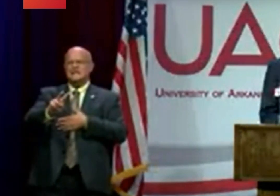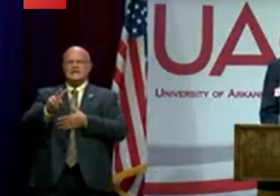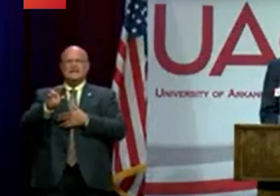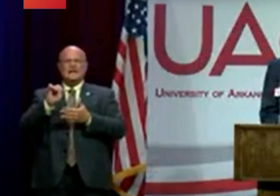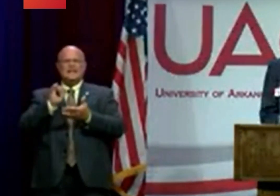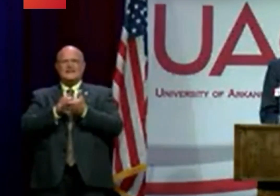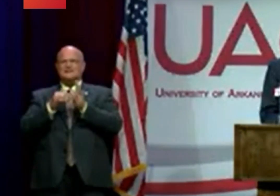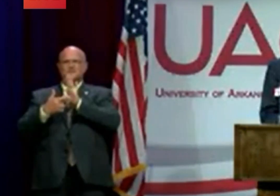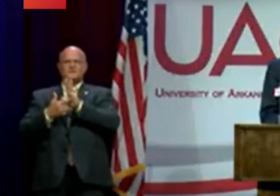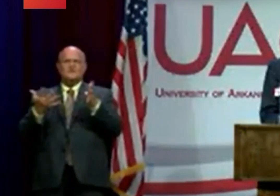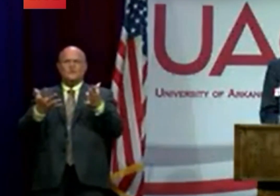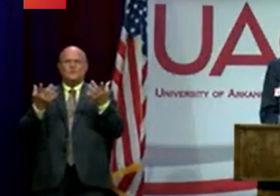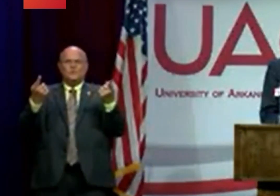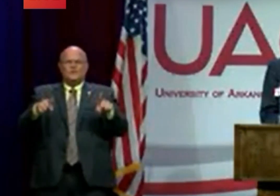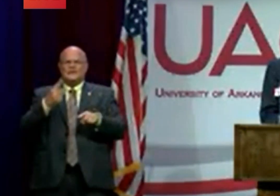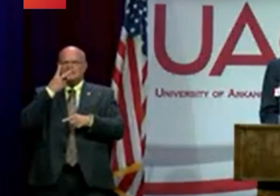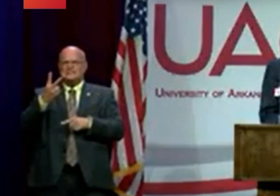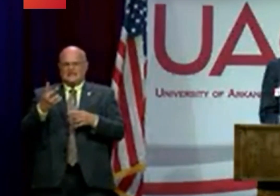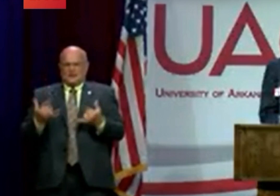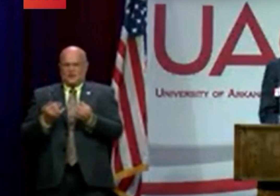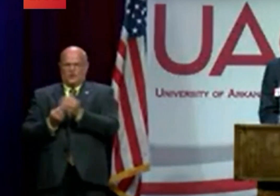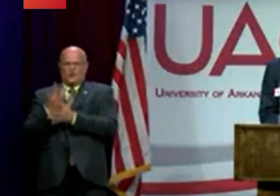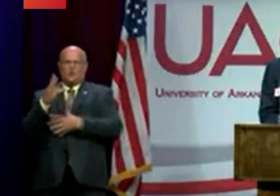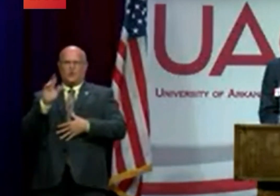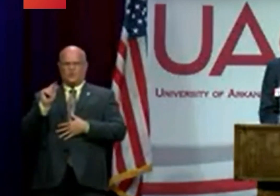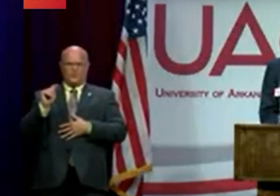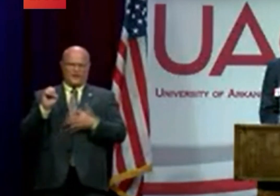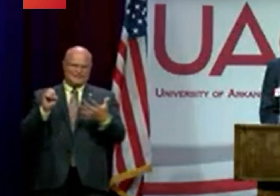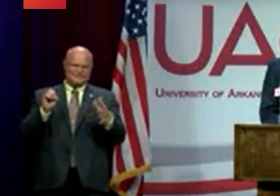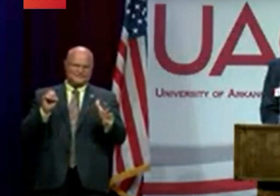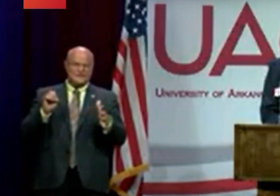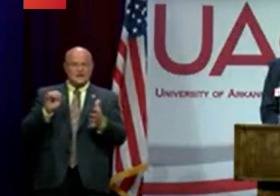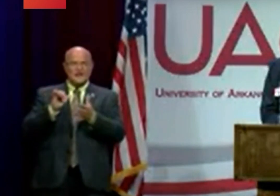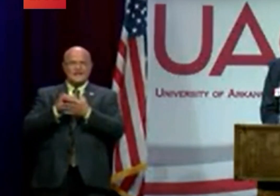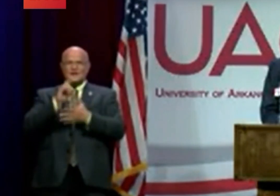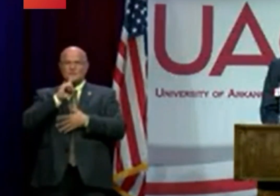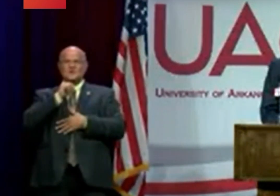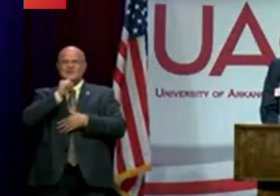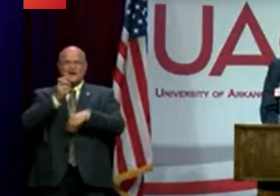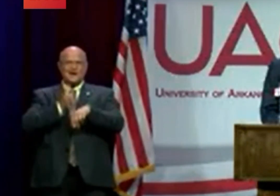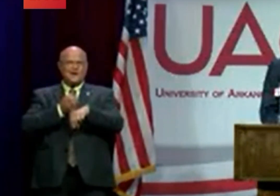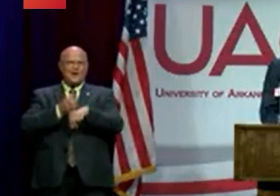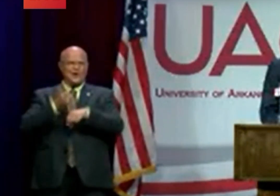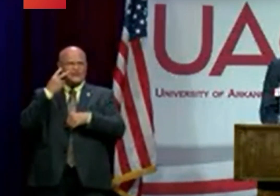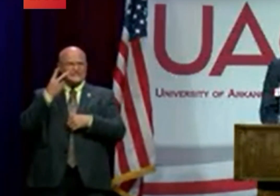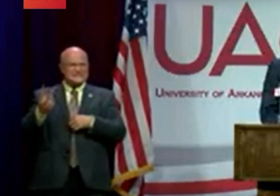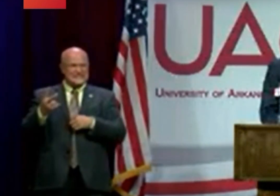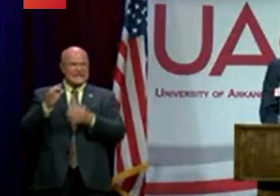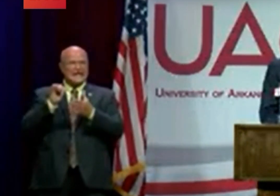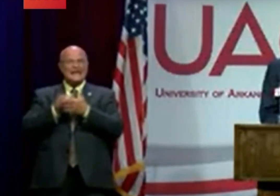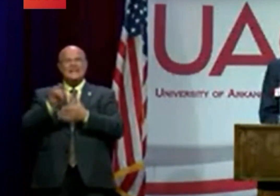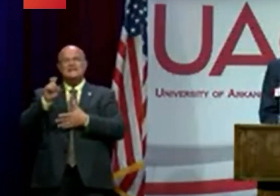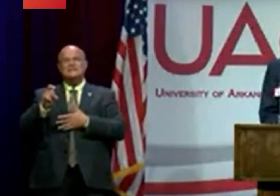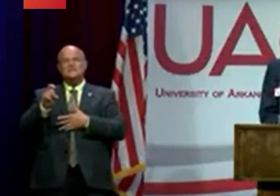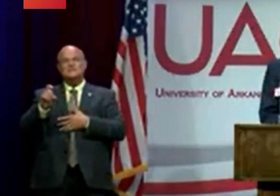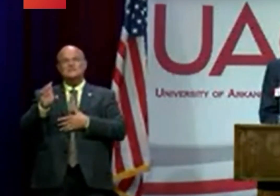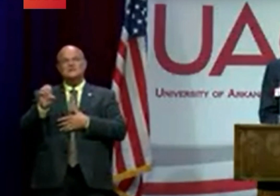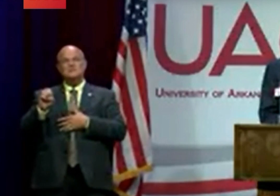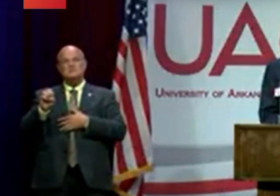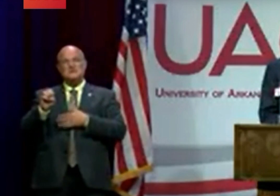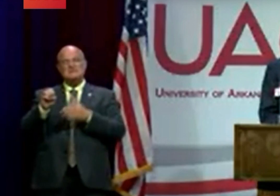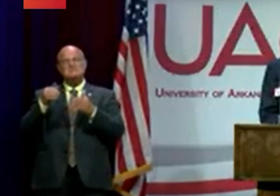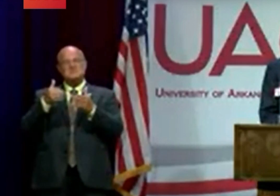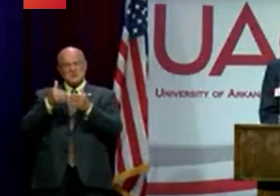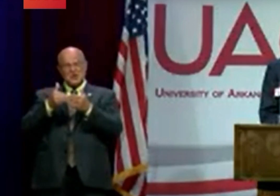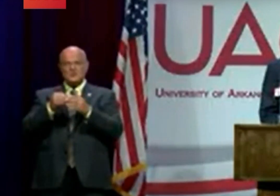just a reflection of what they see as the current growth rate. And so that's really not hard to see, and that should be fairly